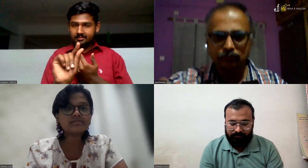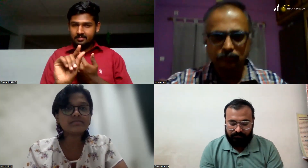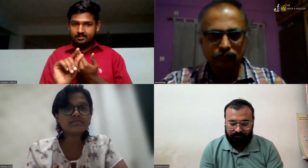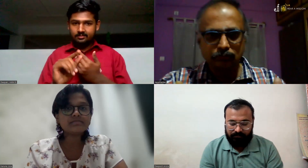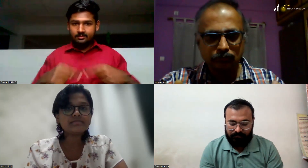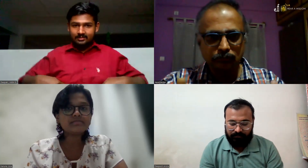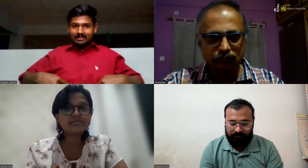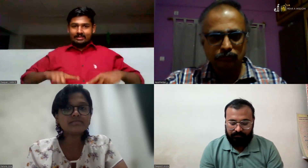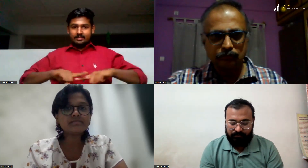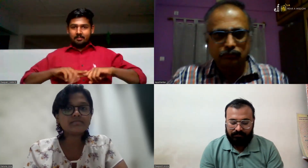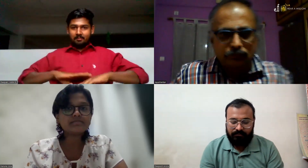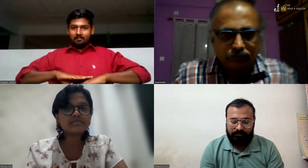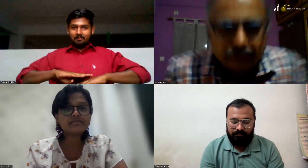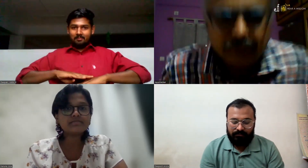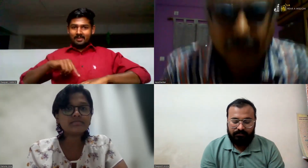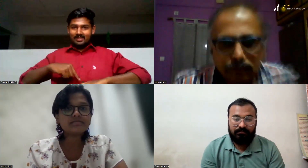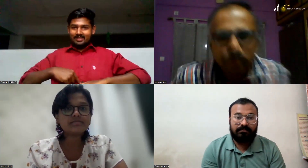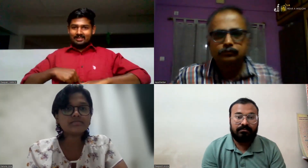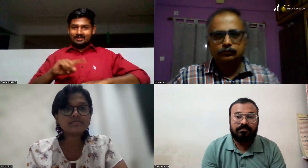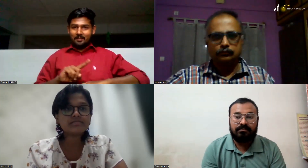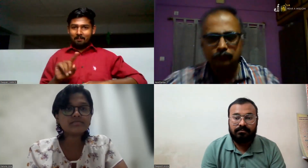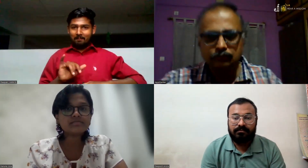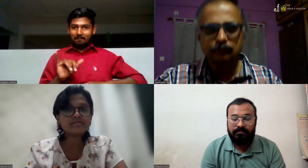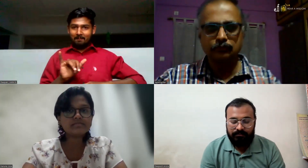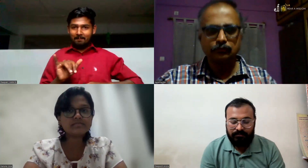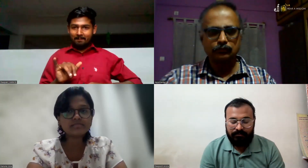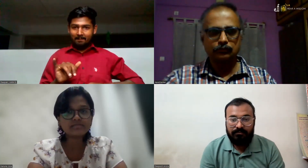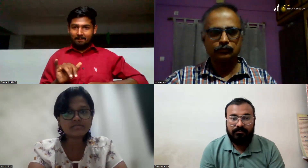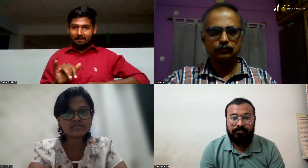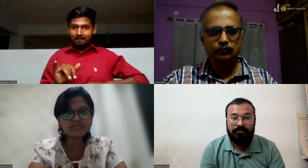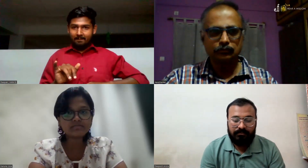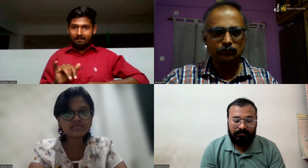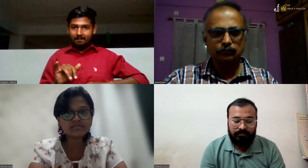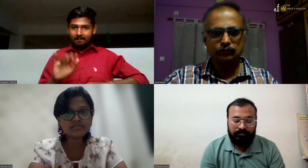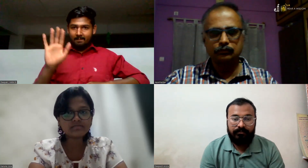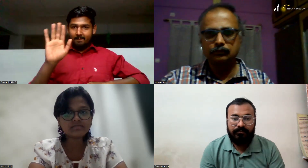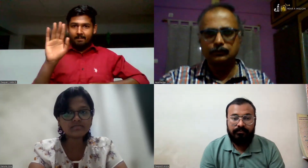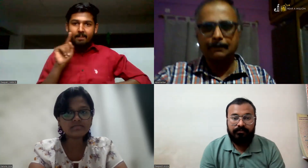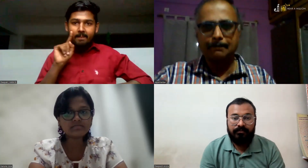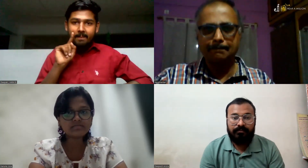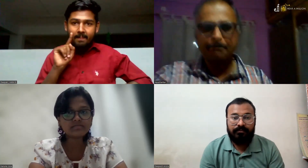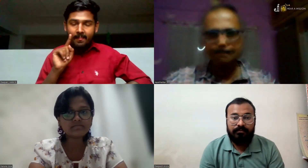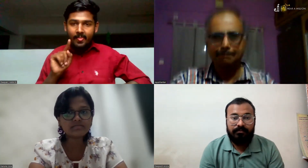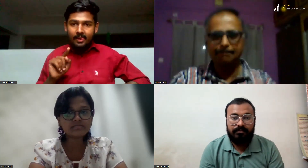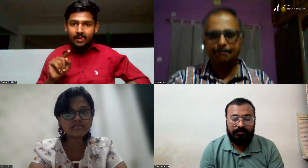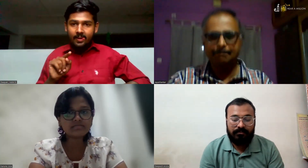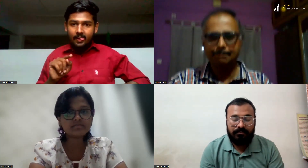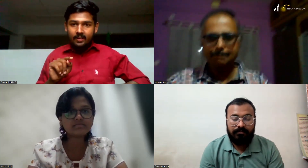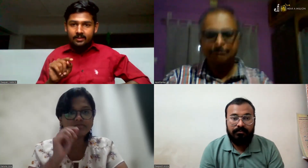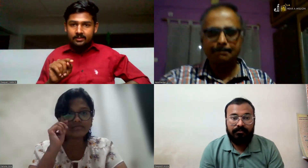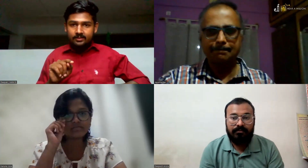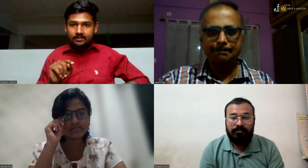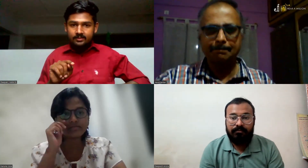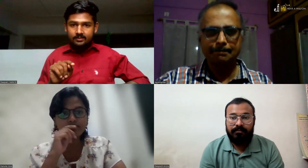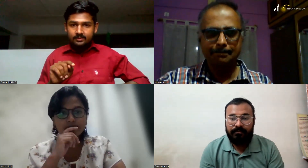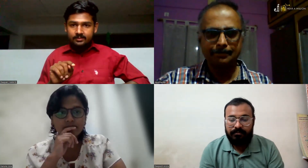some camera angles so that we can see the signing in a much better way. Could you please make it till the